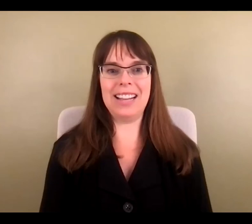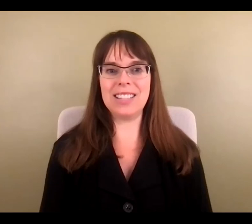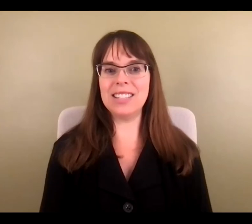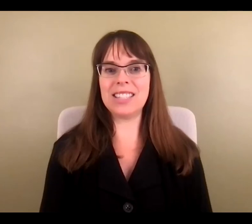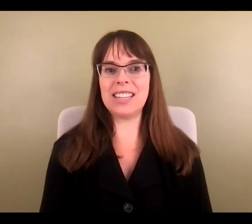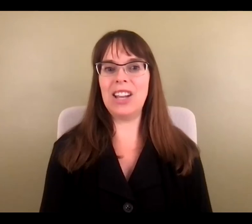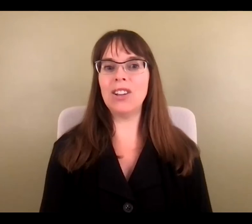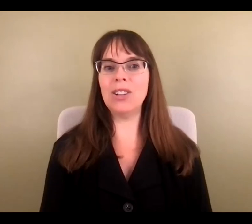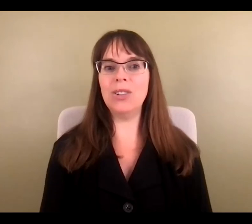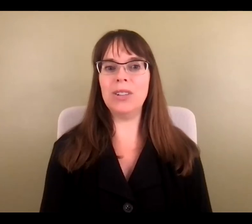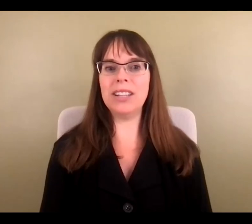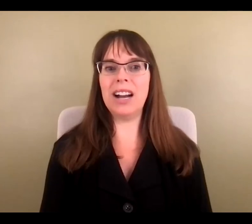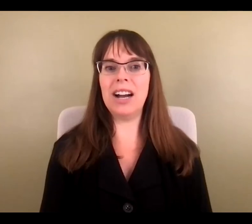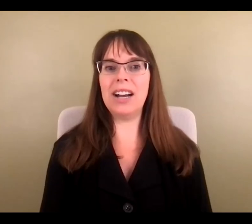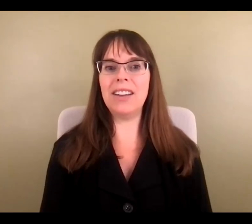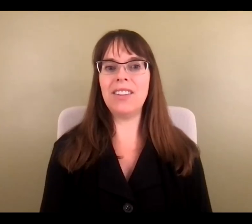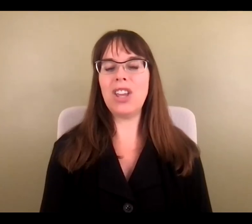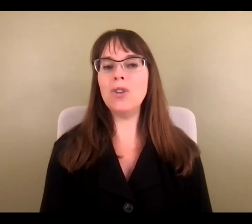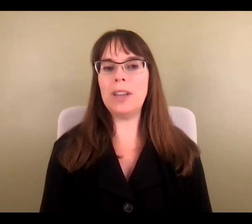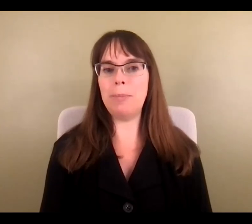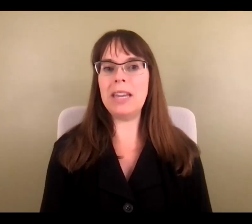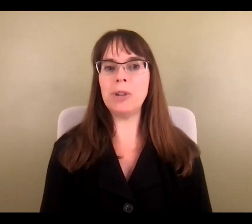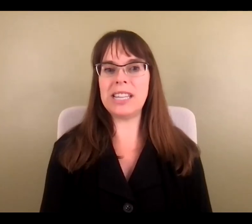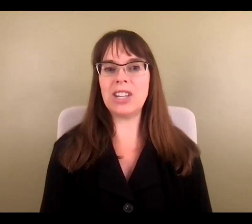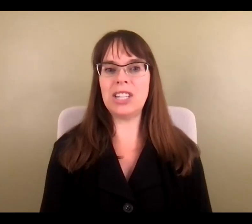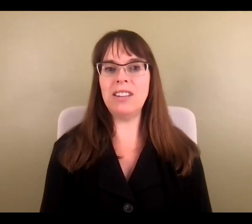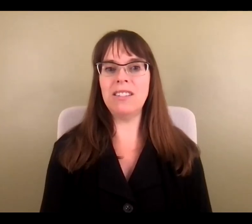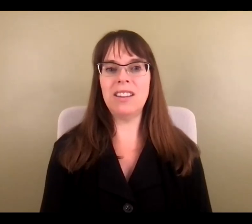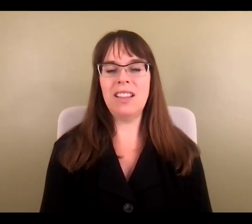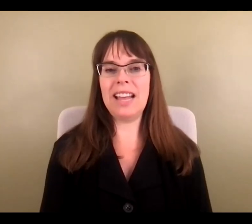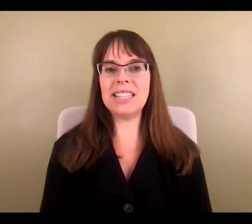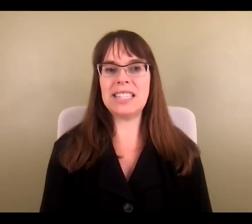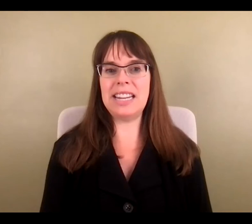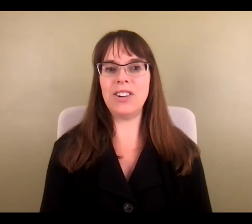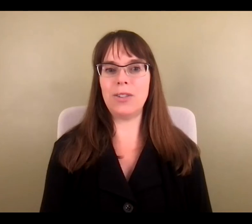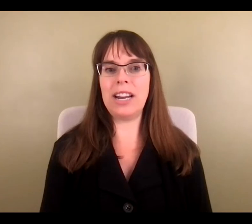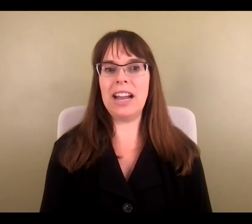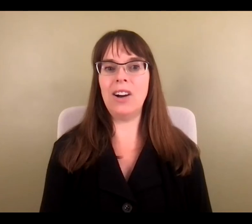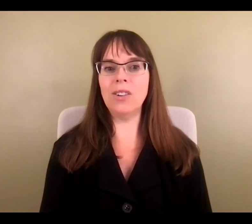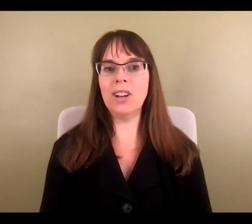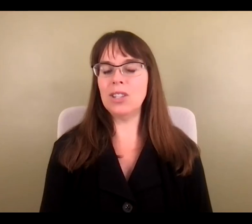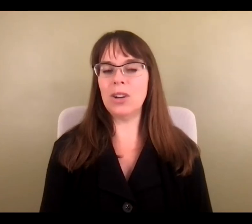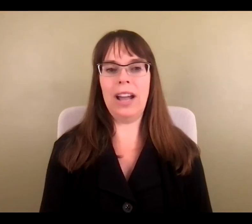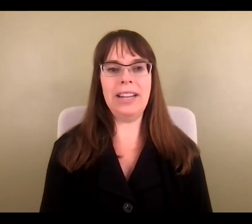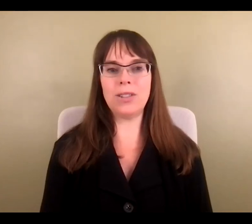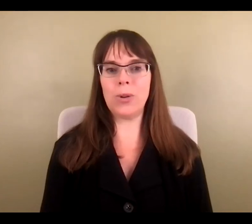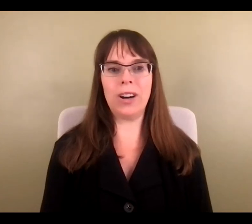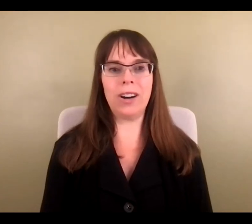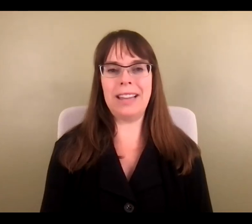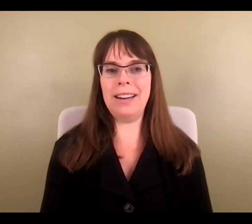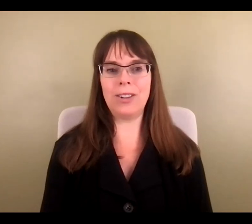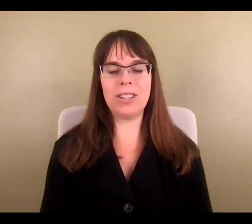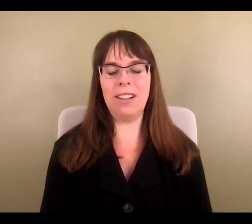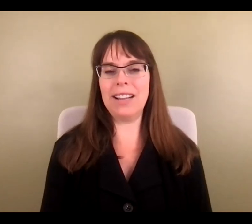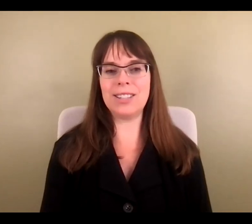All sunglasses include UVB protection. That's a standard right now. So any